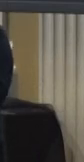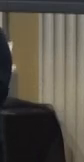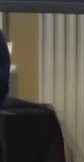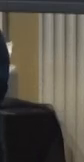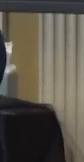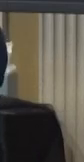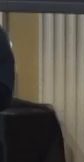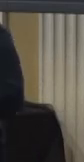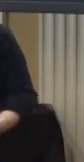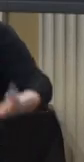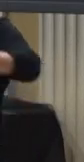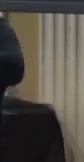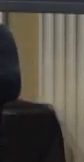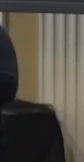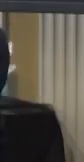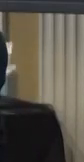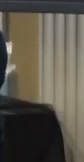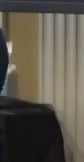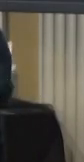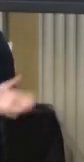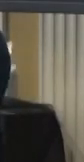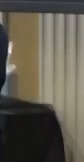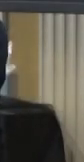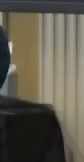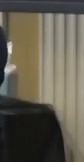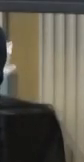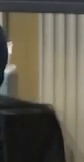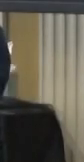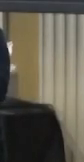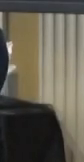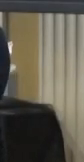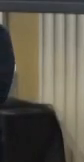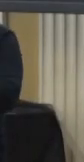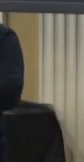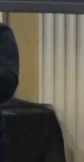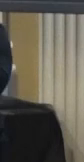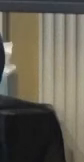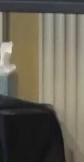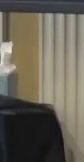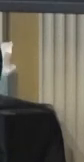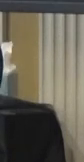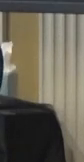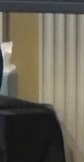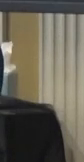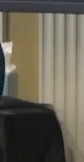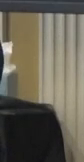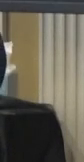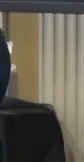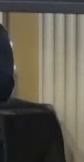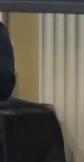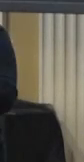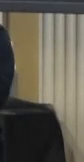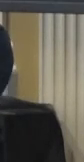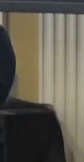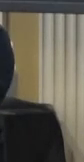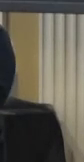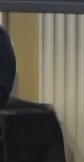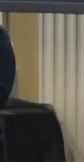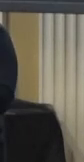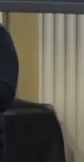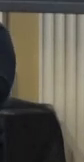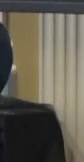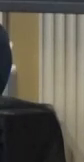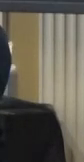why they should work together to bring about change it was that rainbow coalition which was in chicago so very local that in chicago that